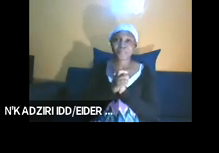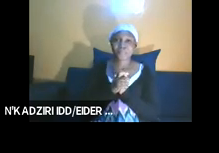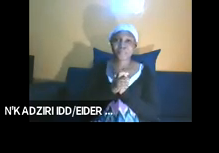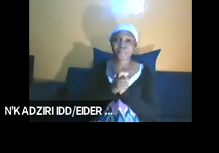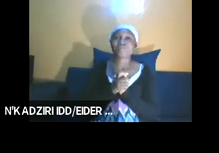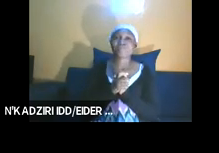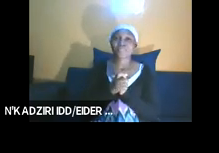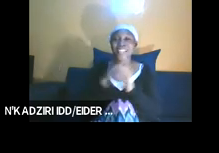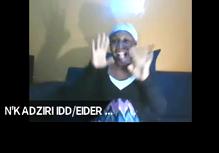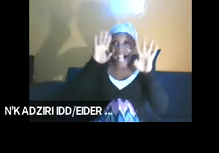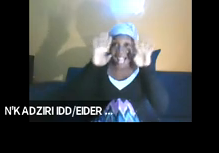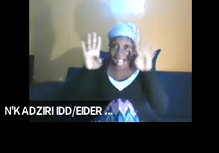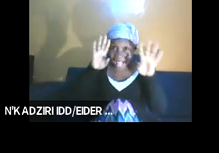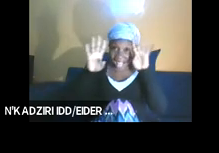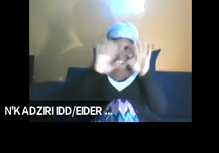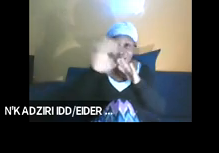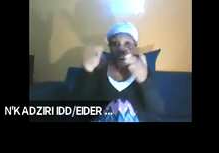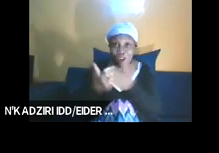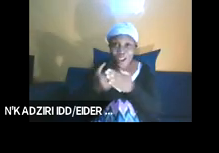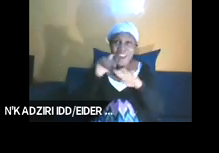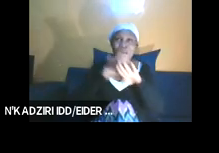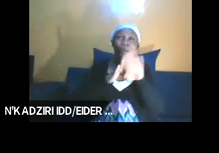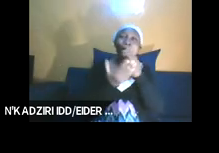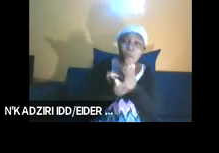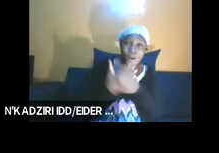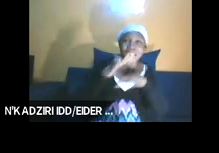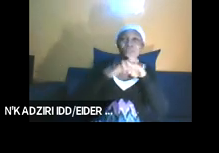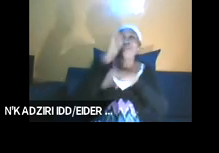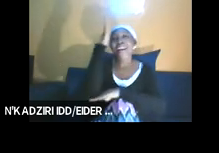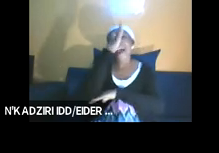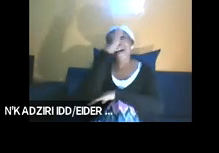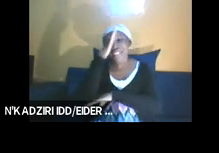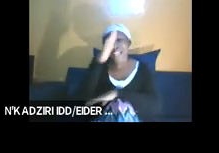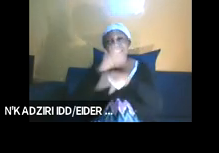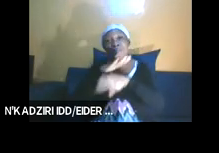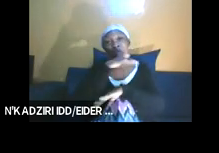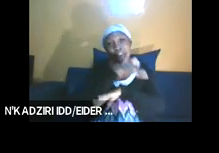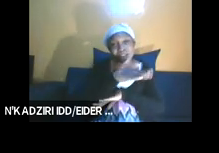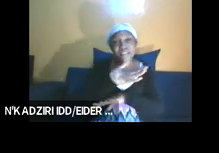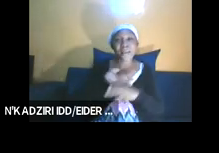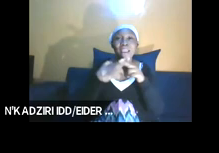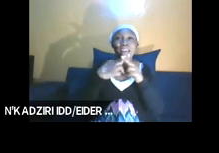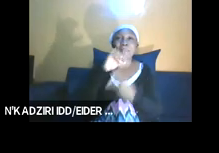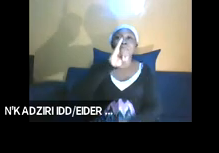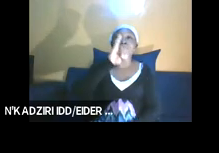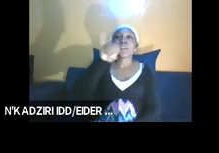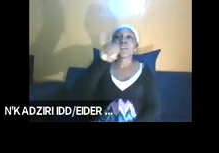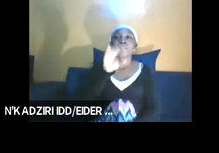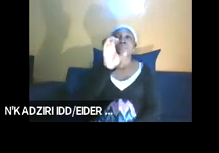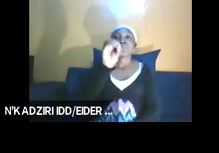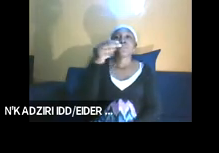Hi everyone, good morning, good afternoon, good evening. My name is Johansson Obanda from Kenya, and I